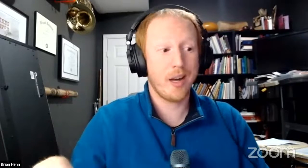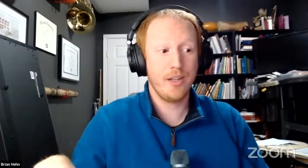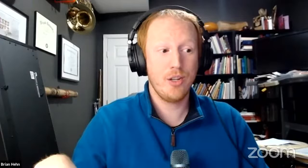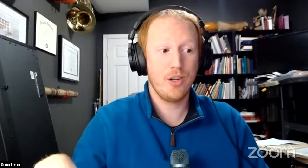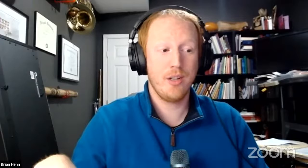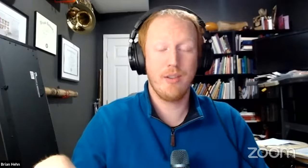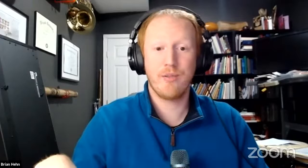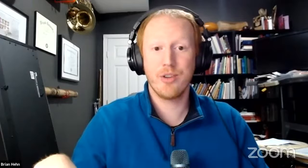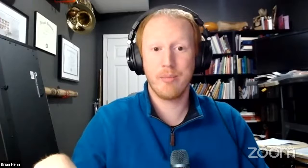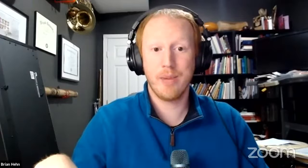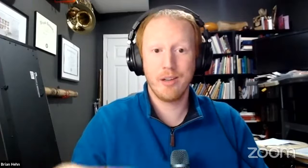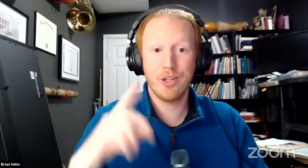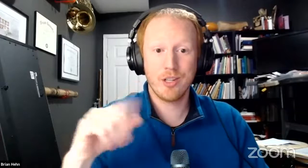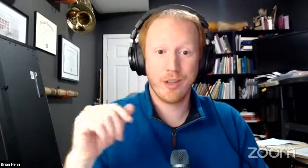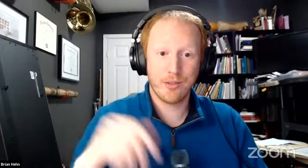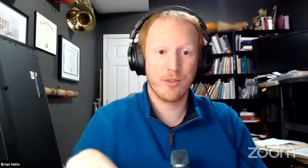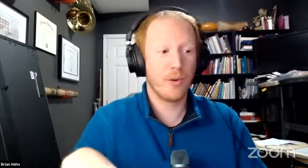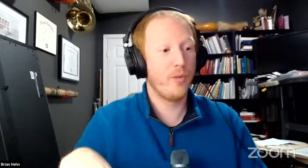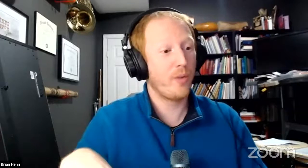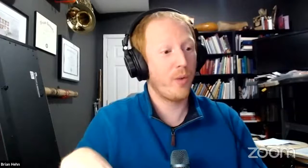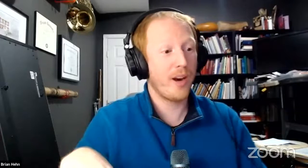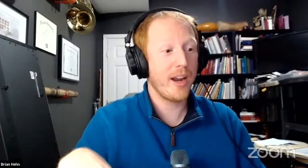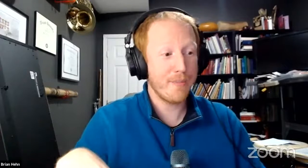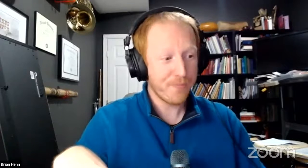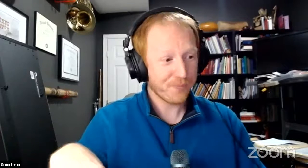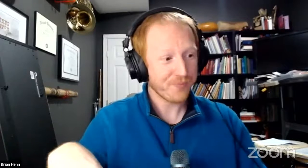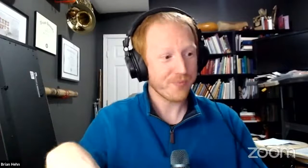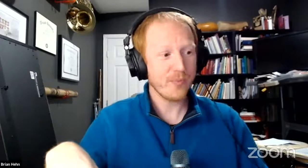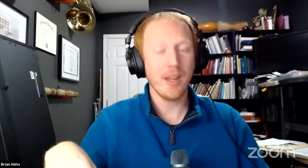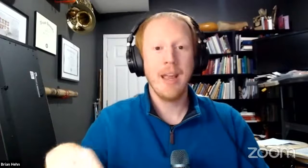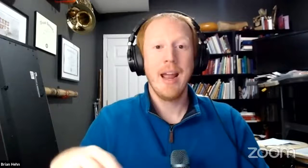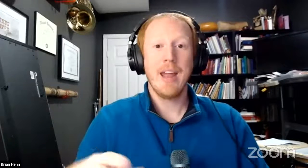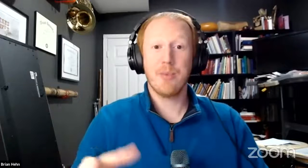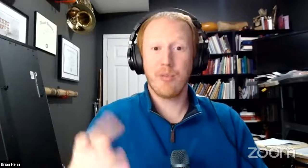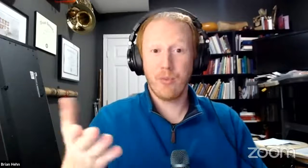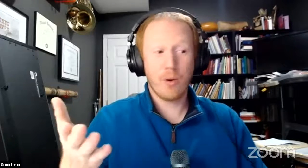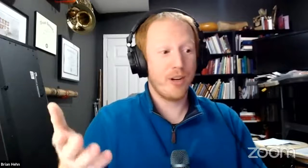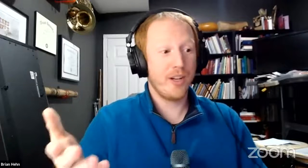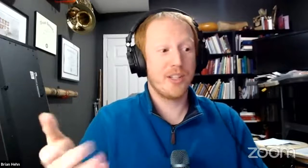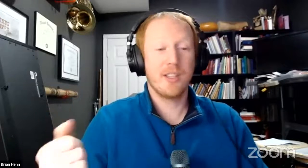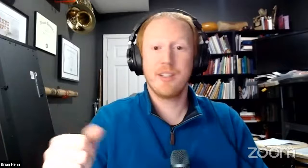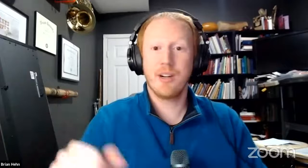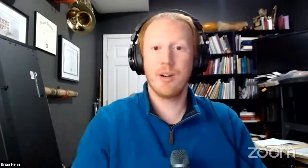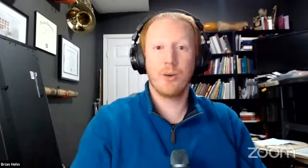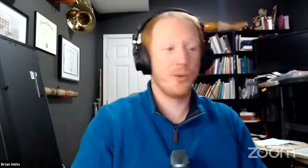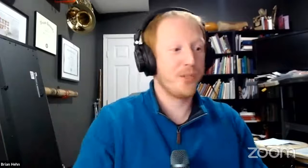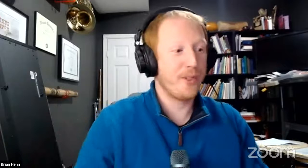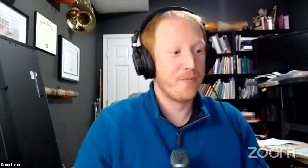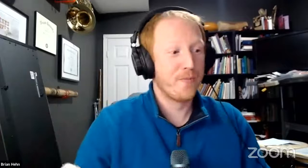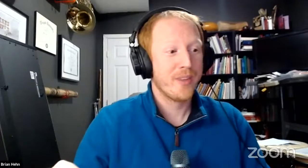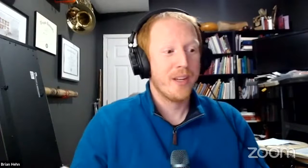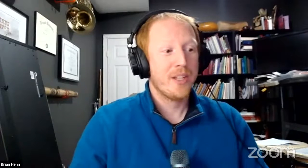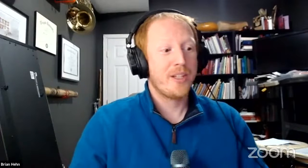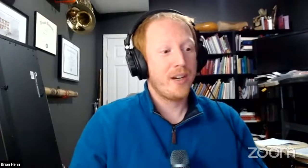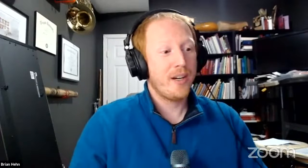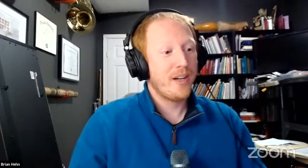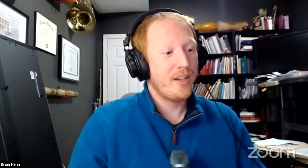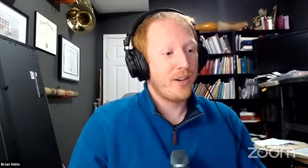though we must stay apart. A phone call,